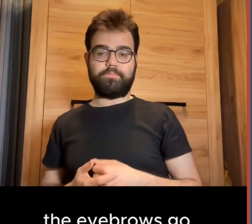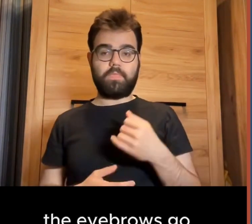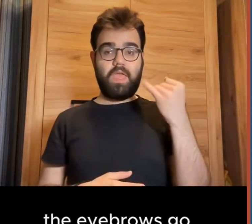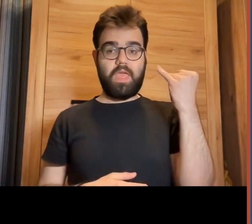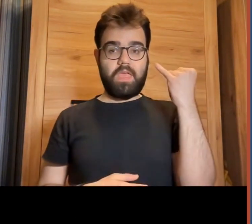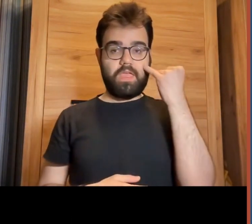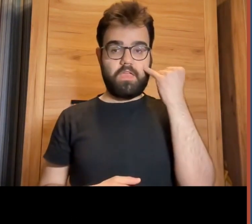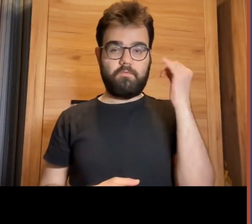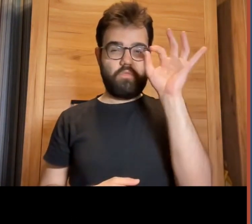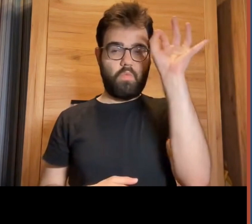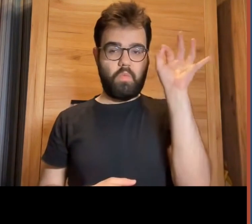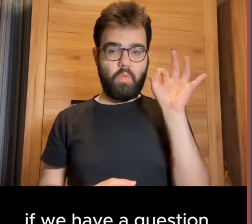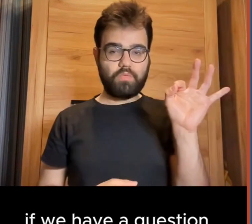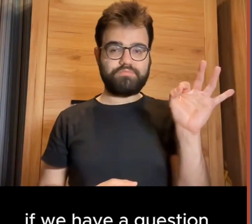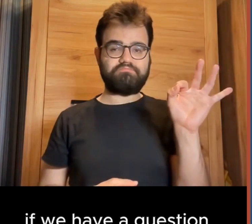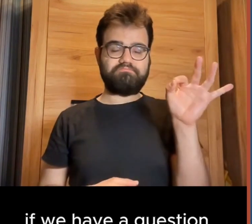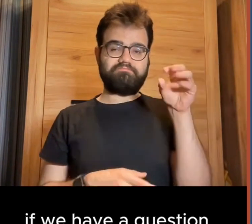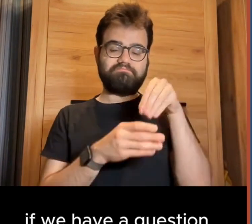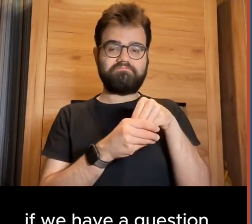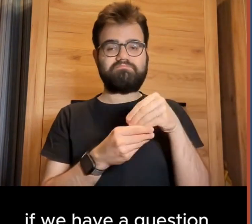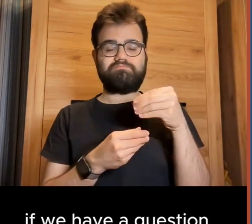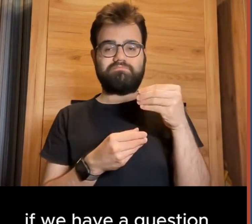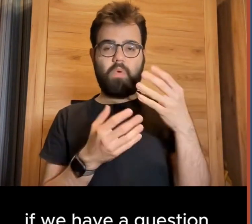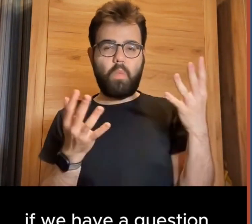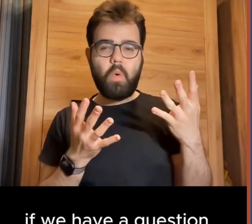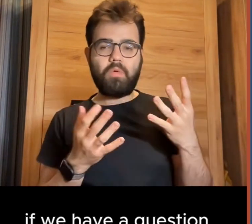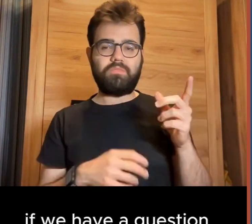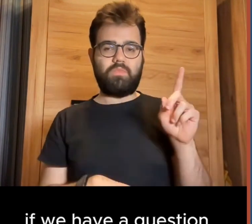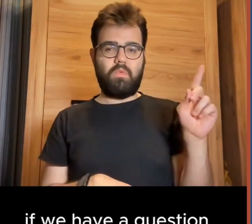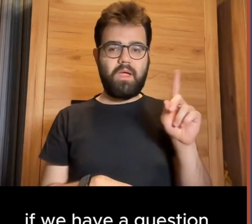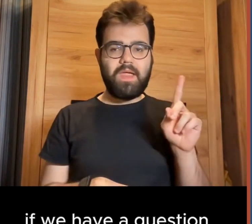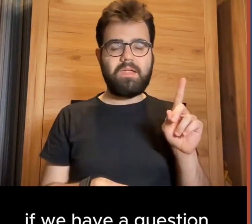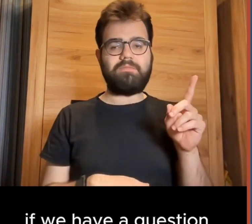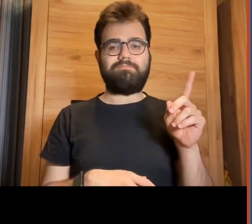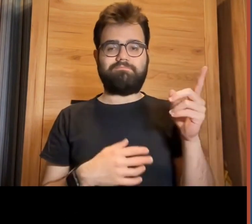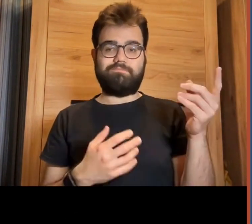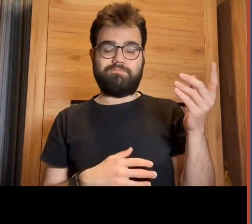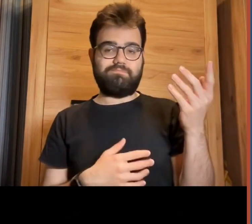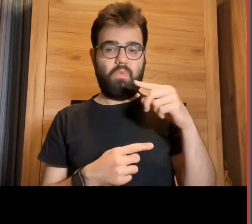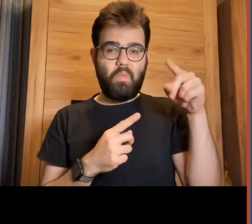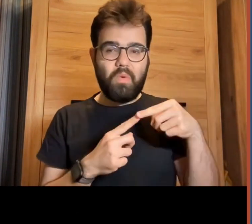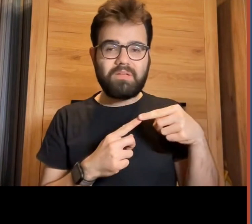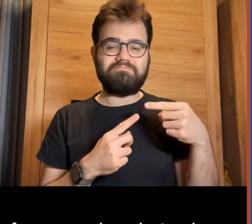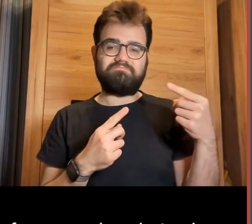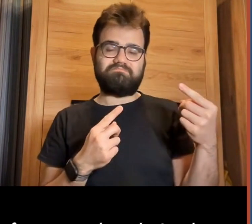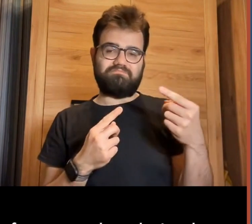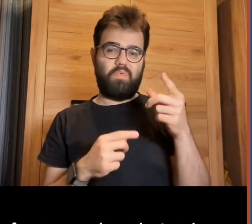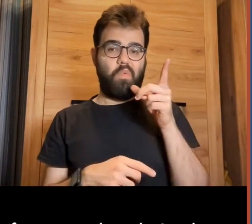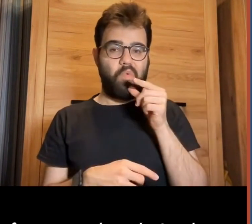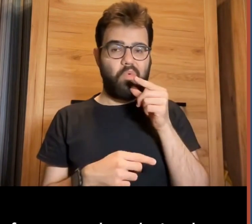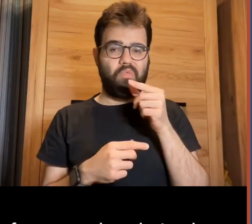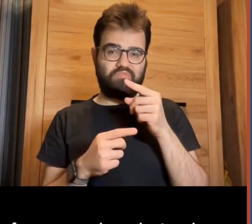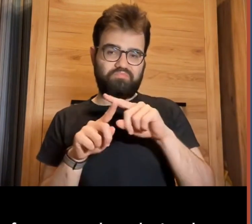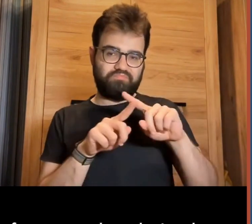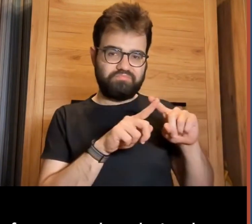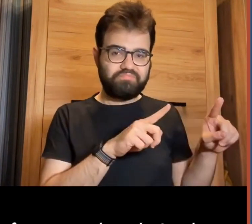the eyebrows are usually going upwards. And if we have a question with a WH word, for